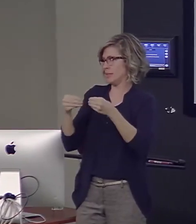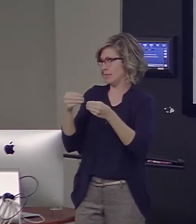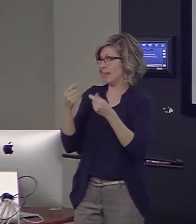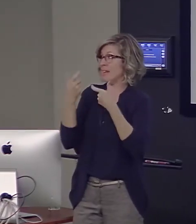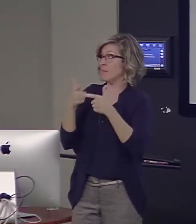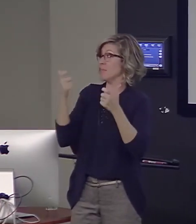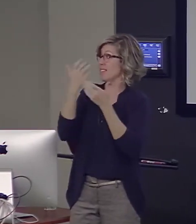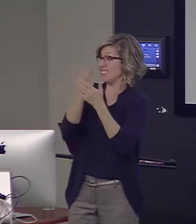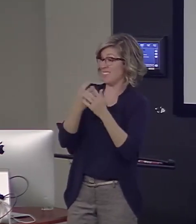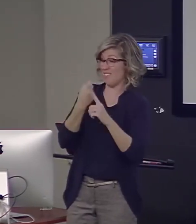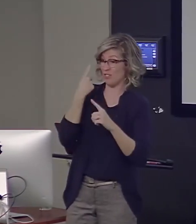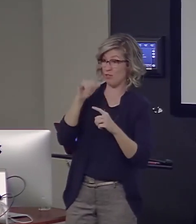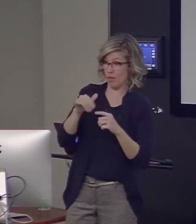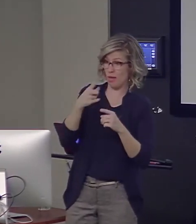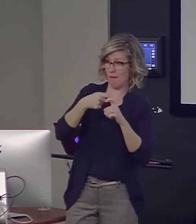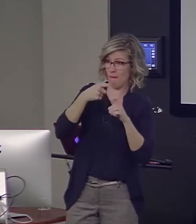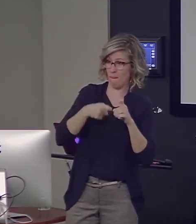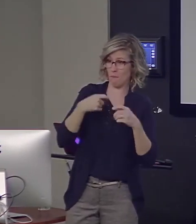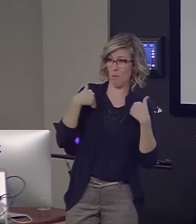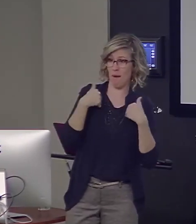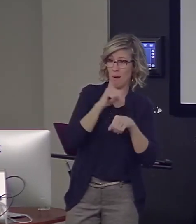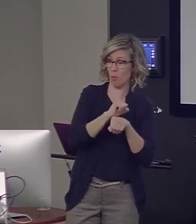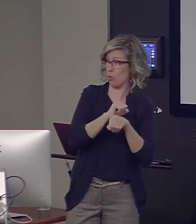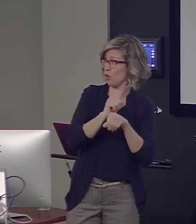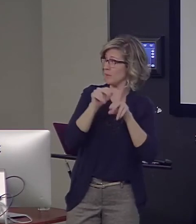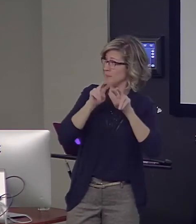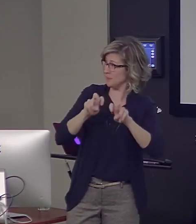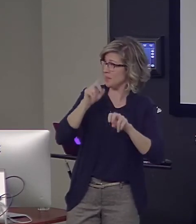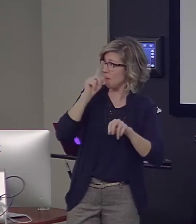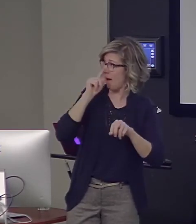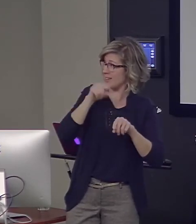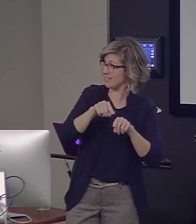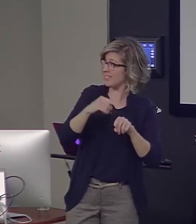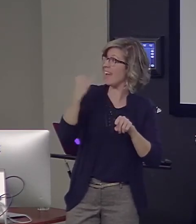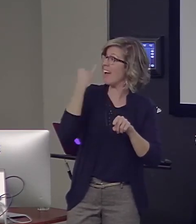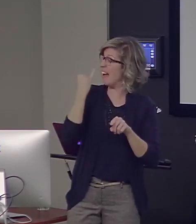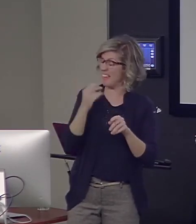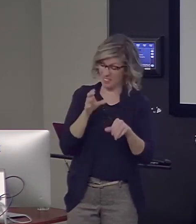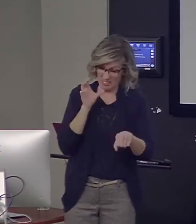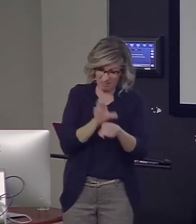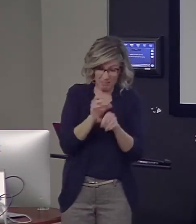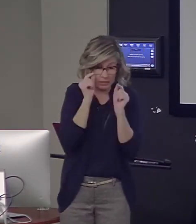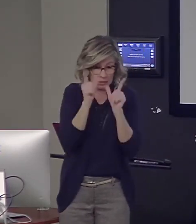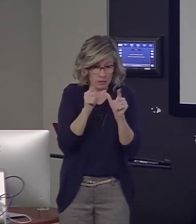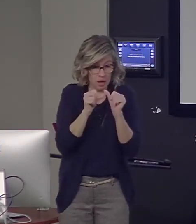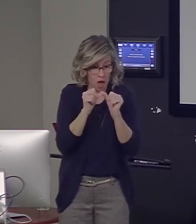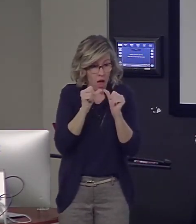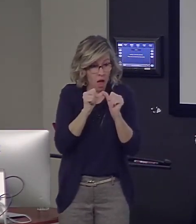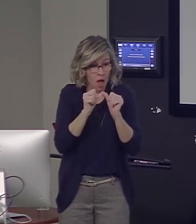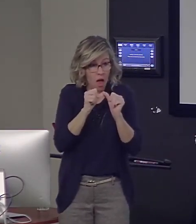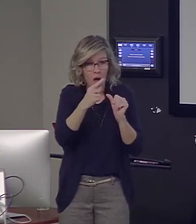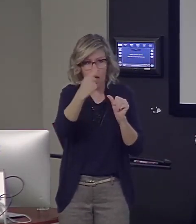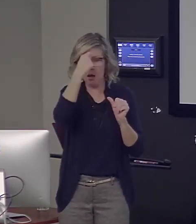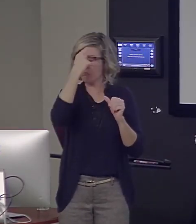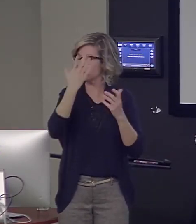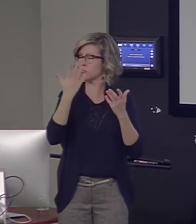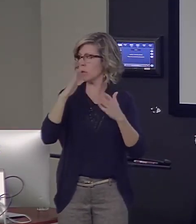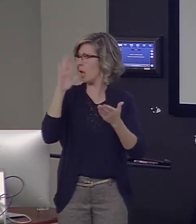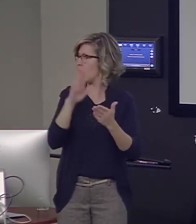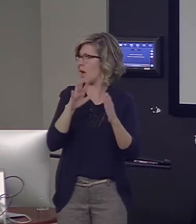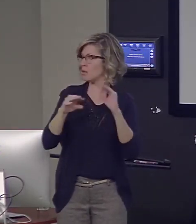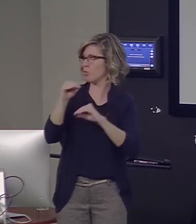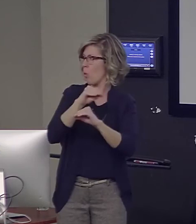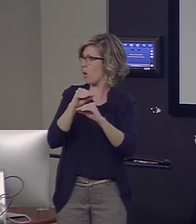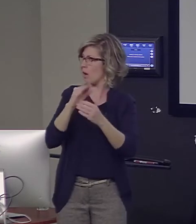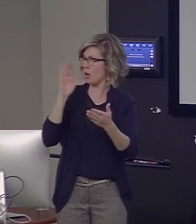comes from animal work in mice, showing that if you deprive mice of sleep, then you see less plasticity and less